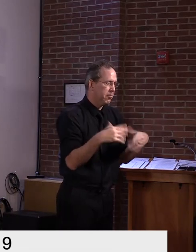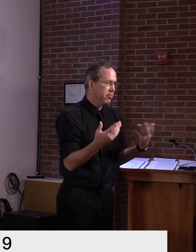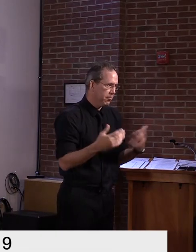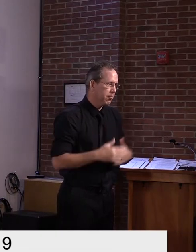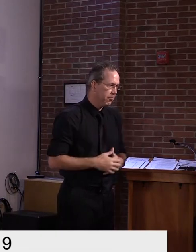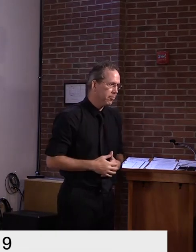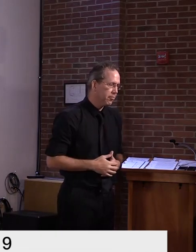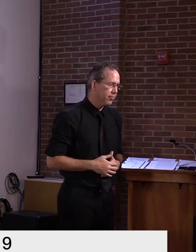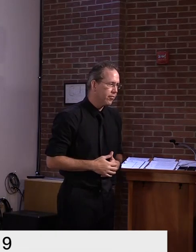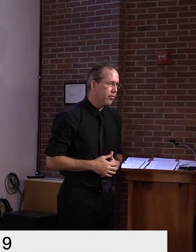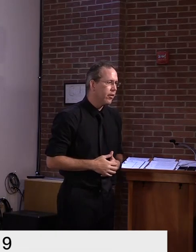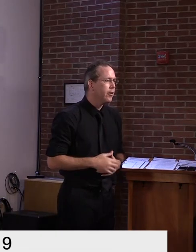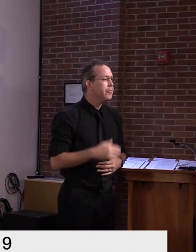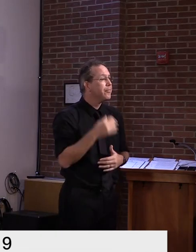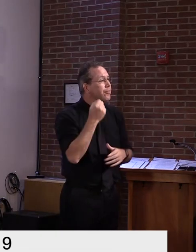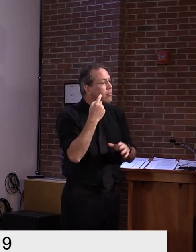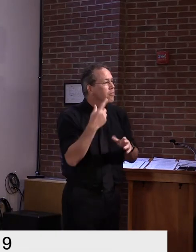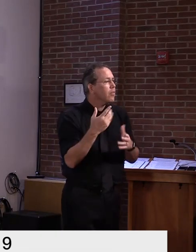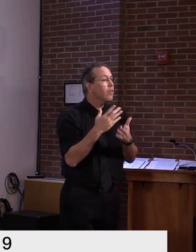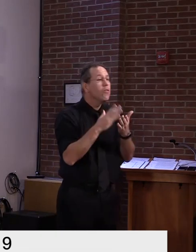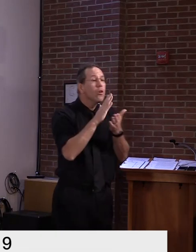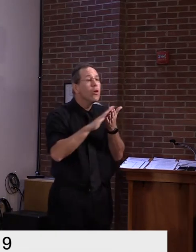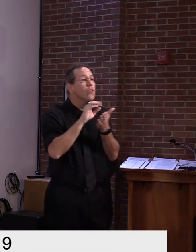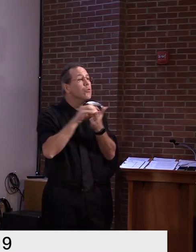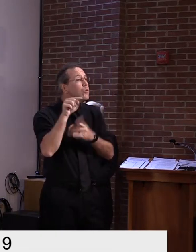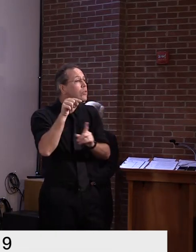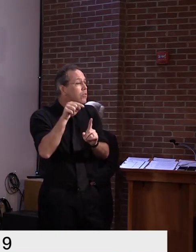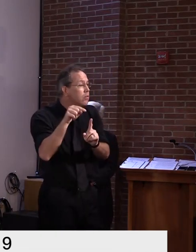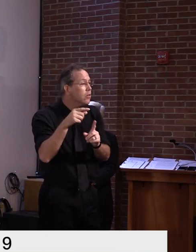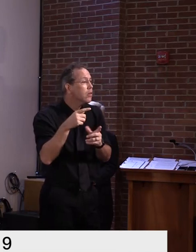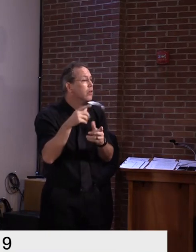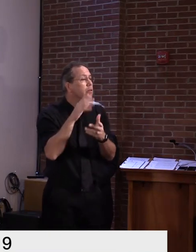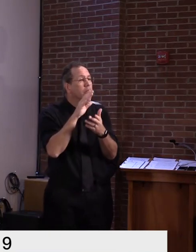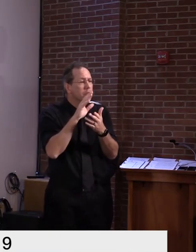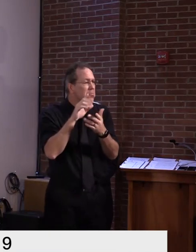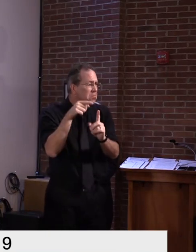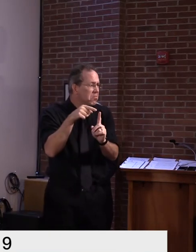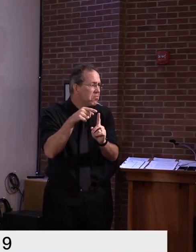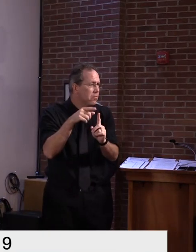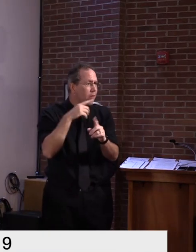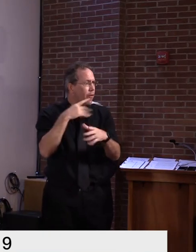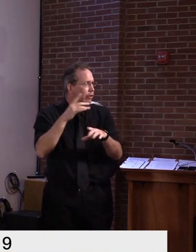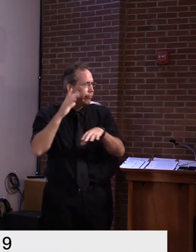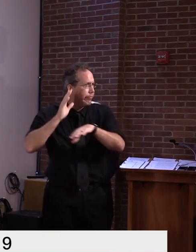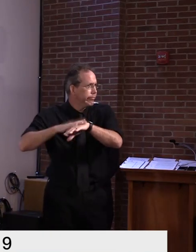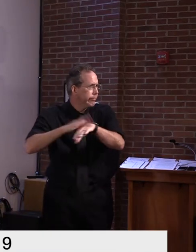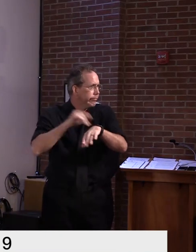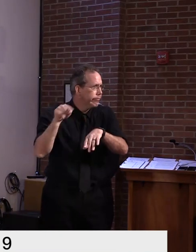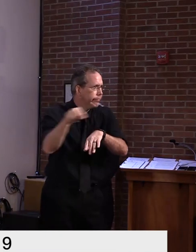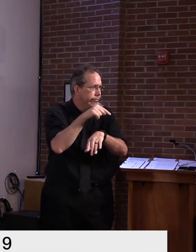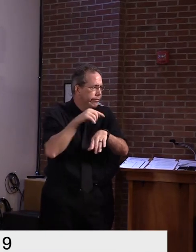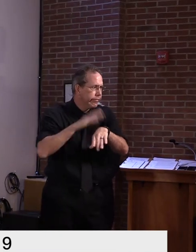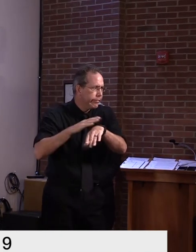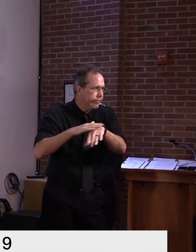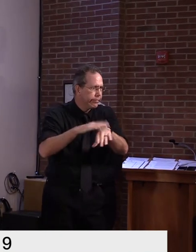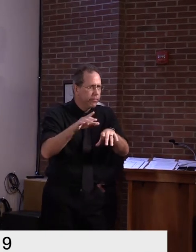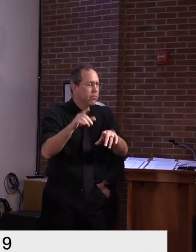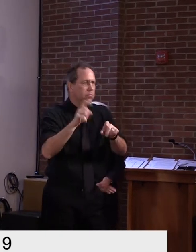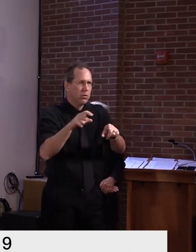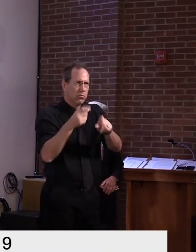Another part of the guidance for the schools, and they're taking this very seriously, is on travel policies